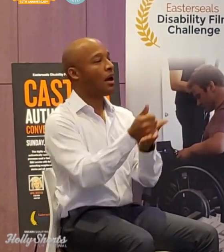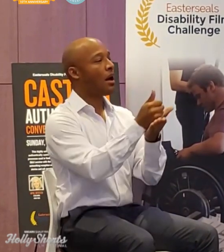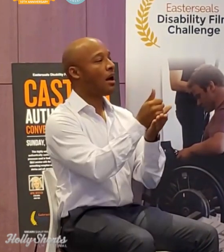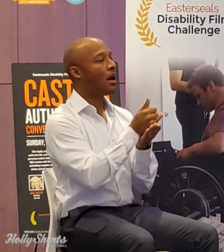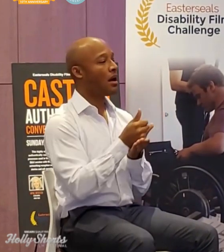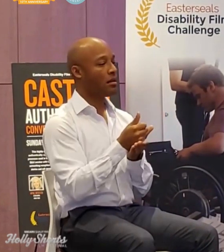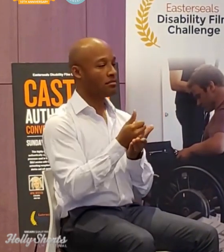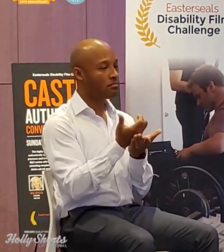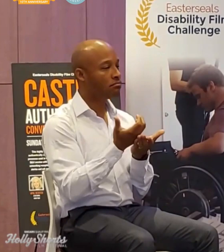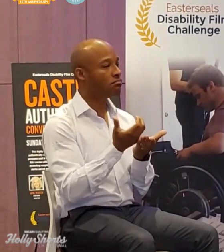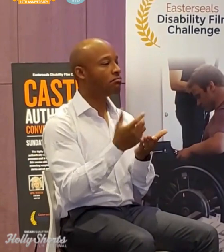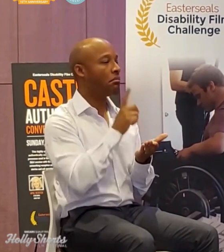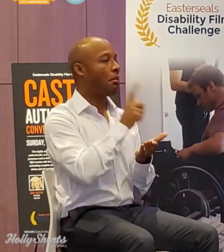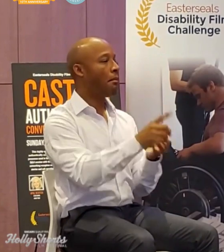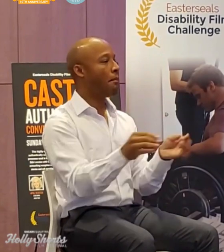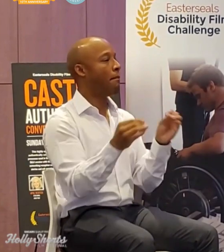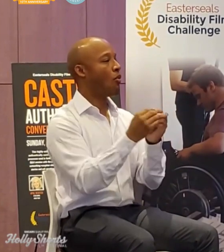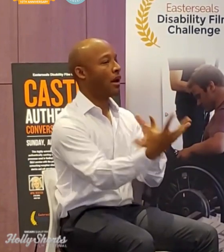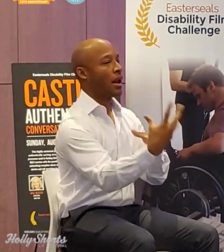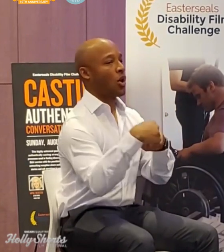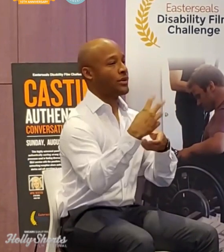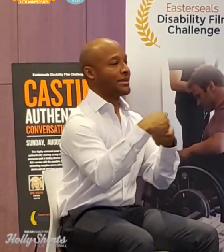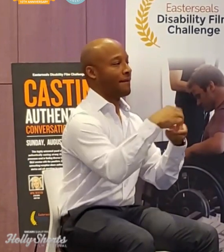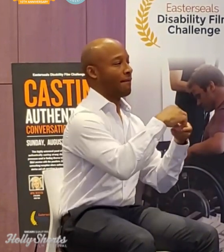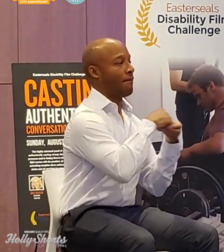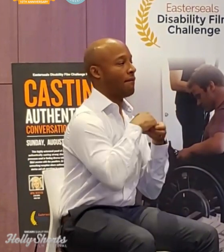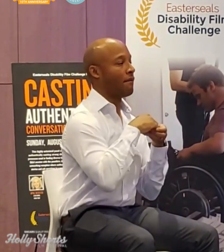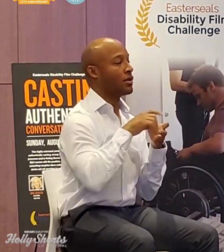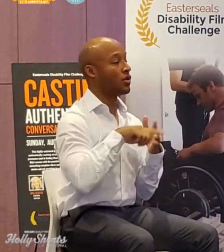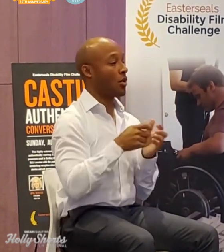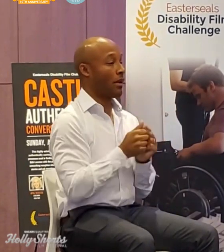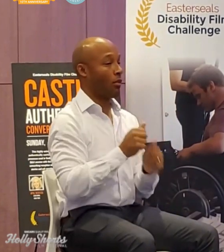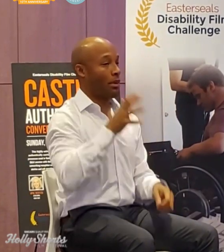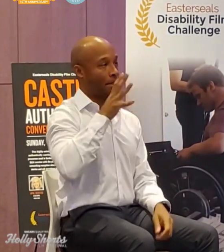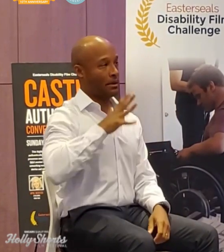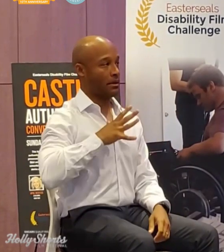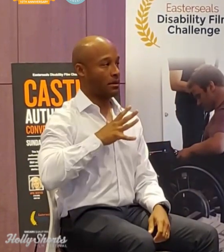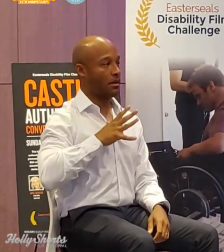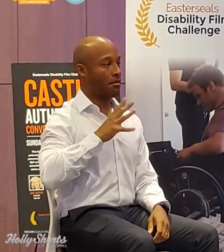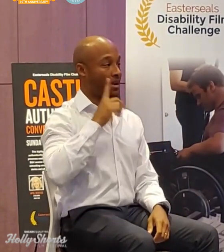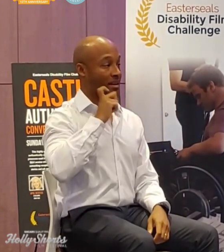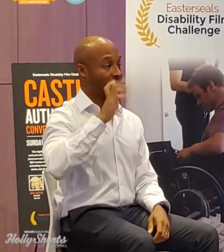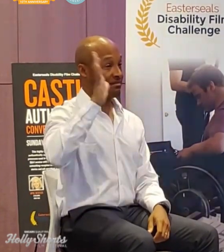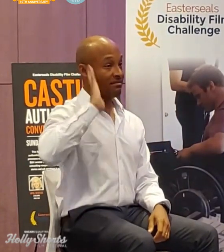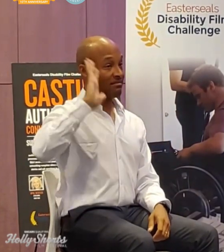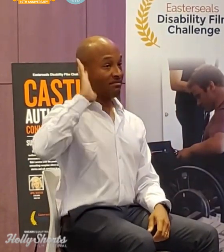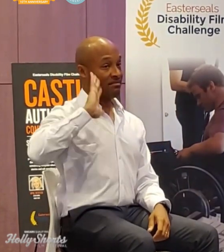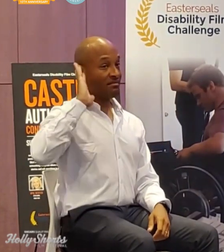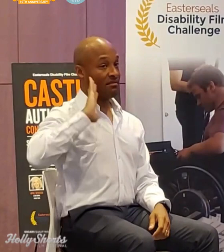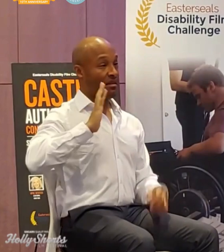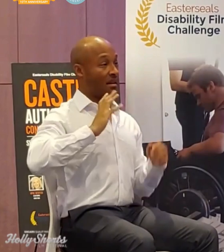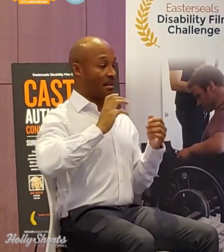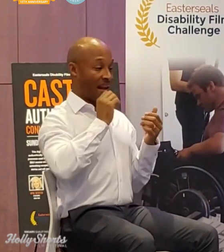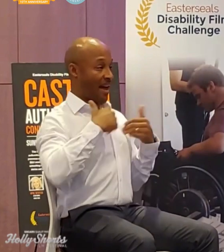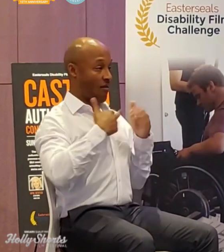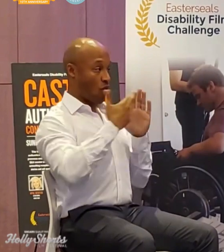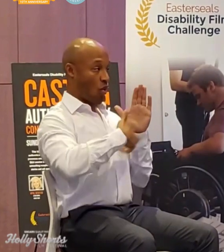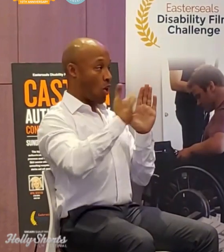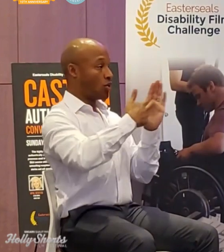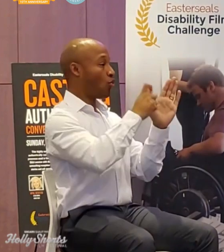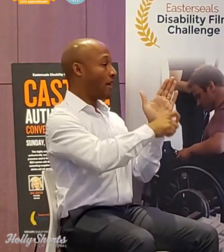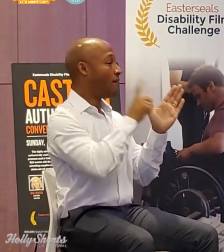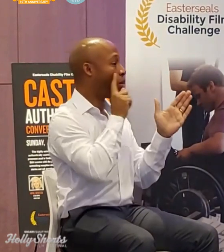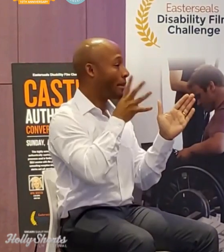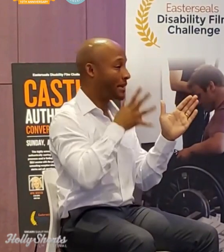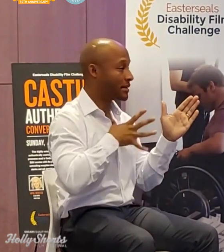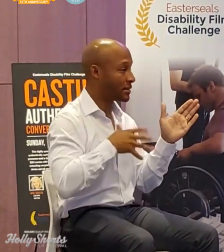inclusive. You know, it started, you know, with women, because in those days, roles were not even written for women.